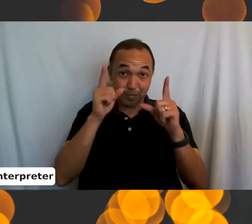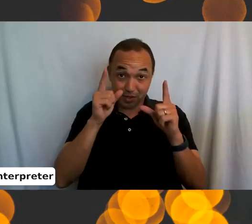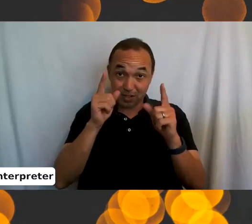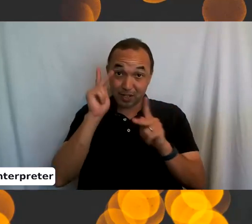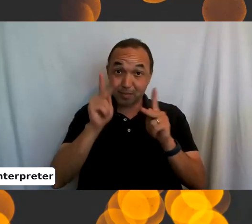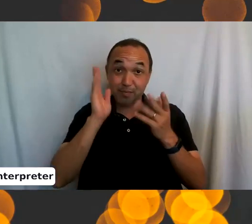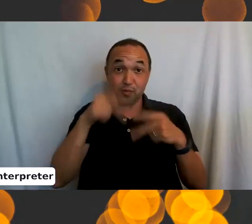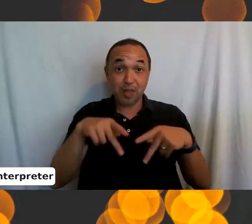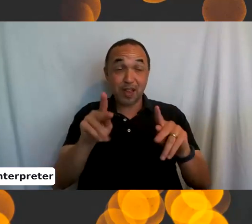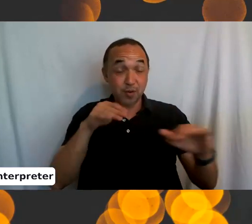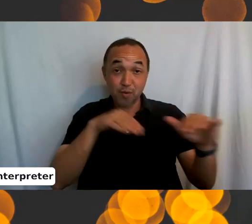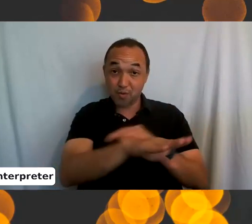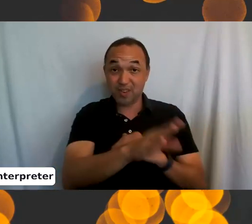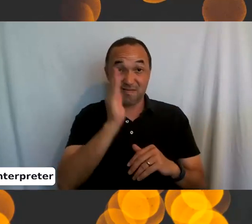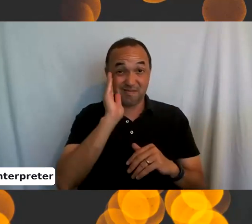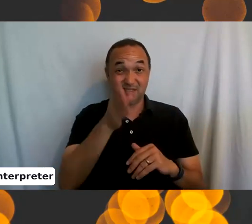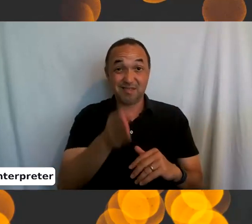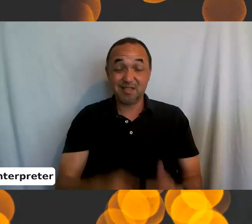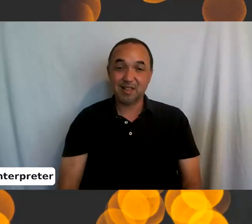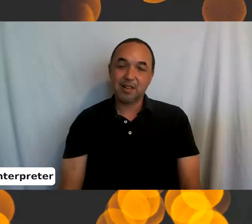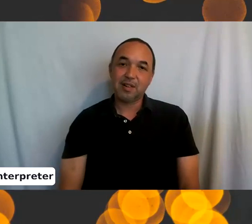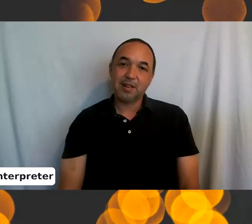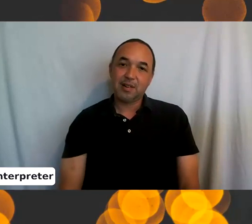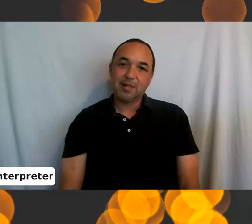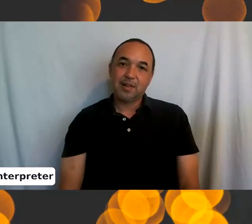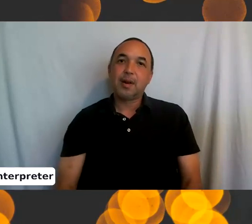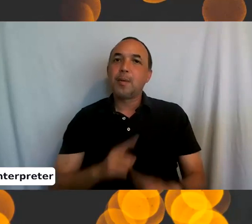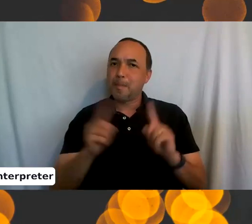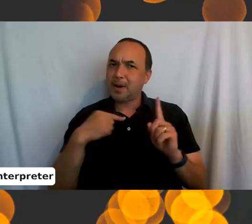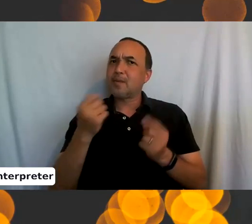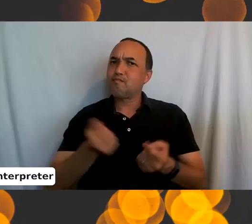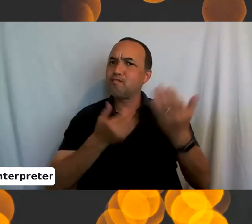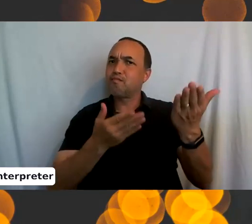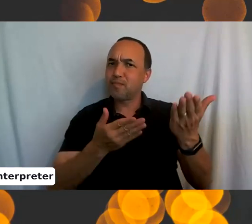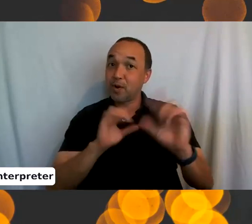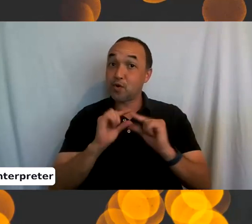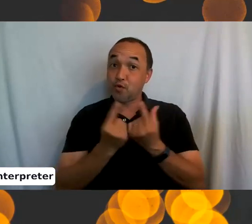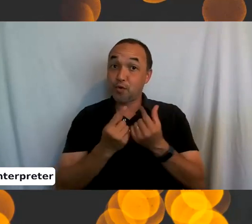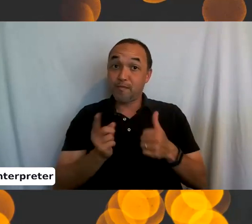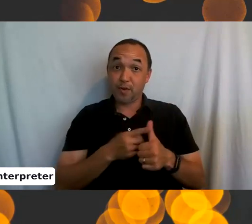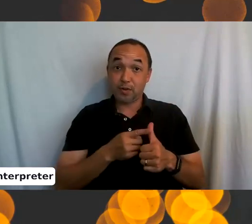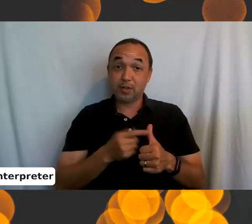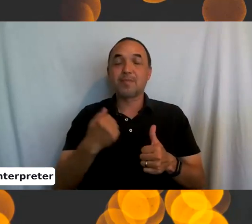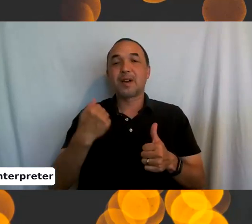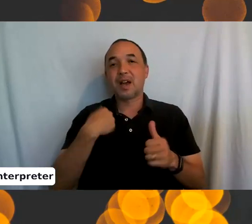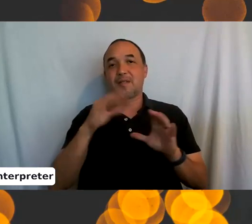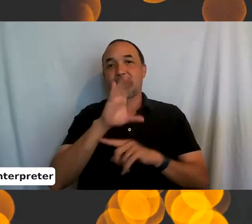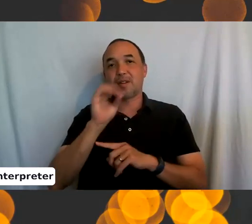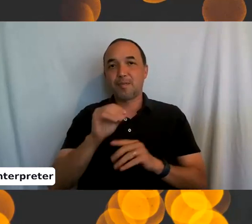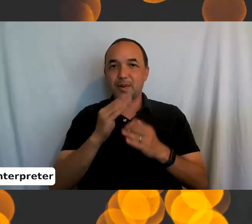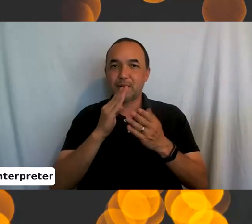places. I do recommend group investigations first. So I have a company called Strange Escapes you might be familiar